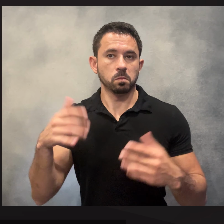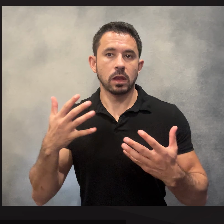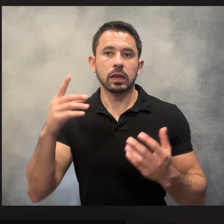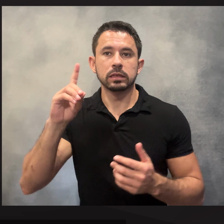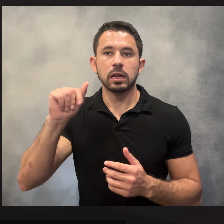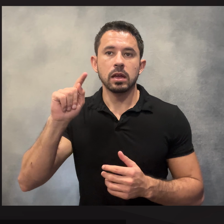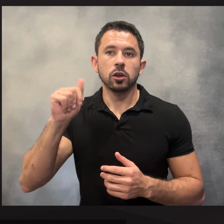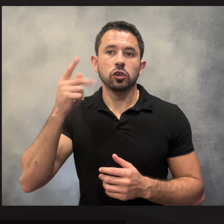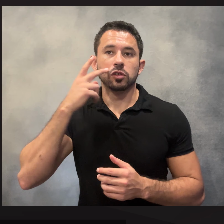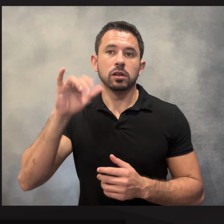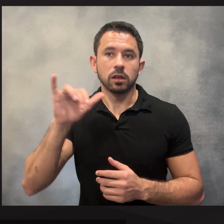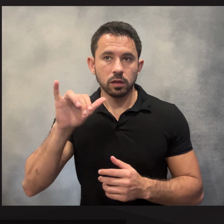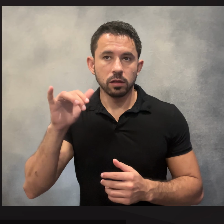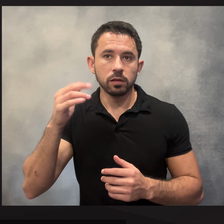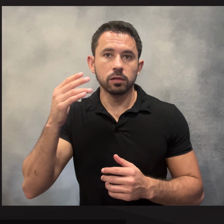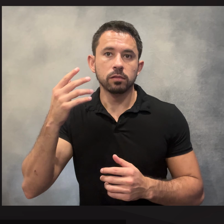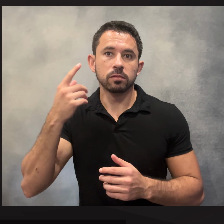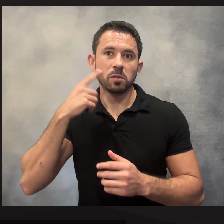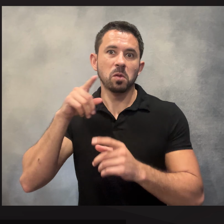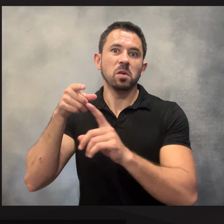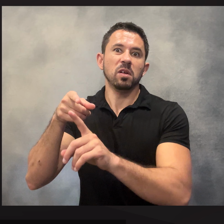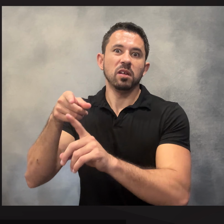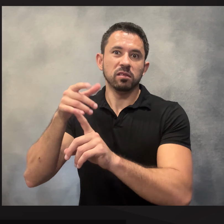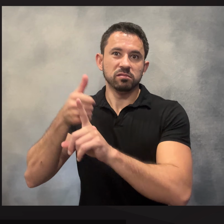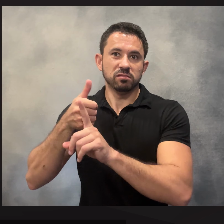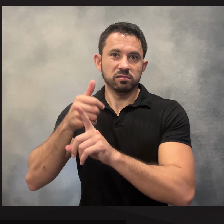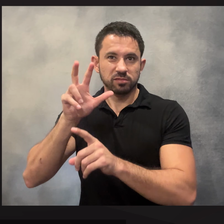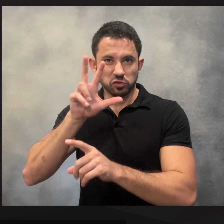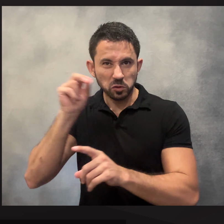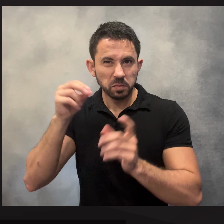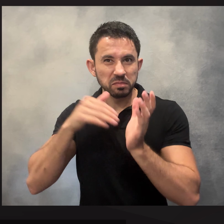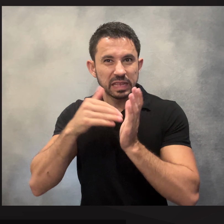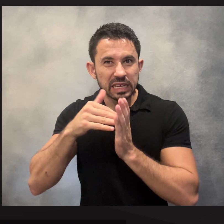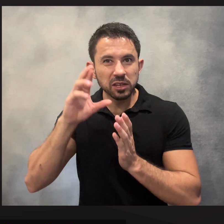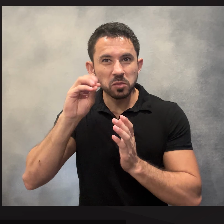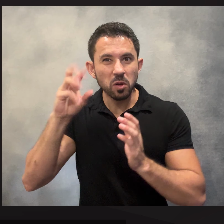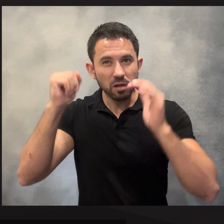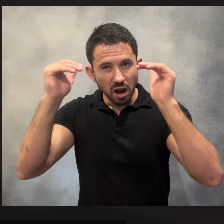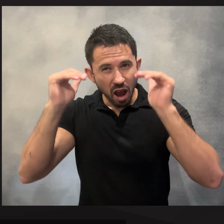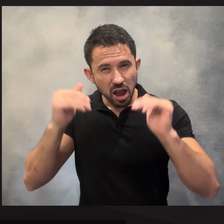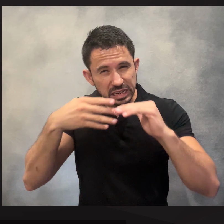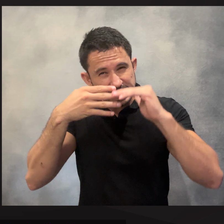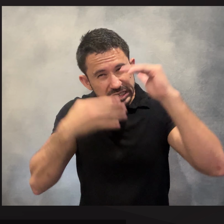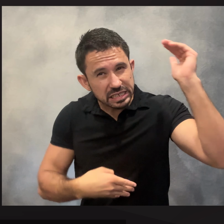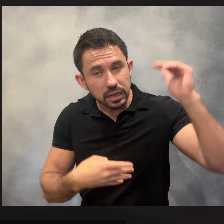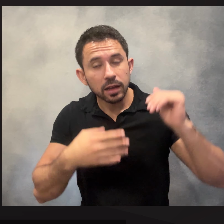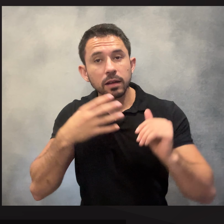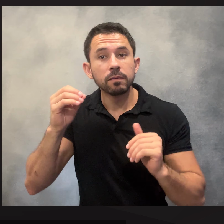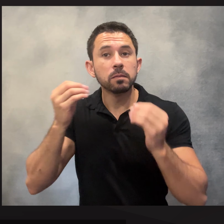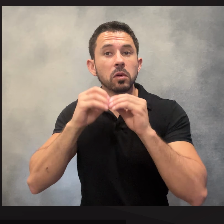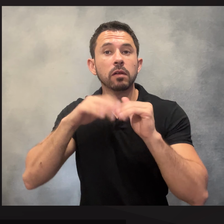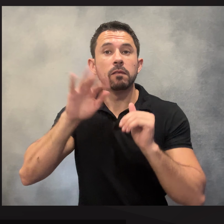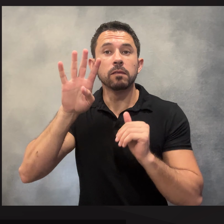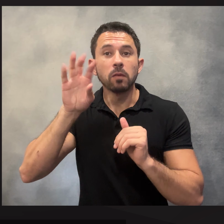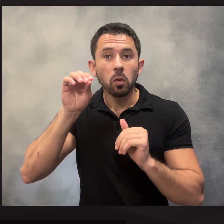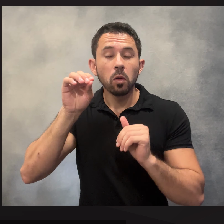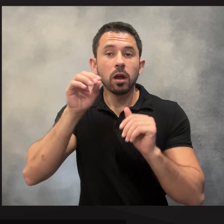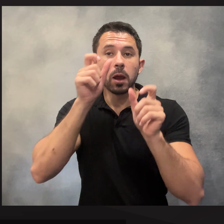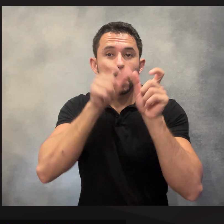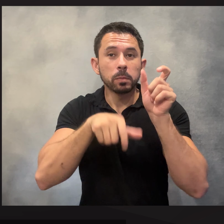This is what the data looks like. Over 30 million rows and over 40 columns. In the bottom right corner of the screen, you can